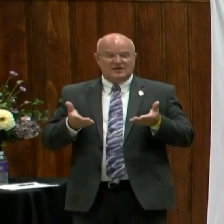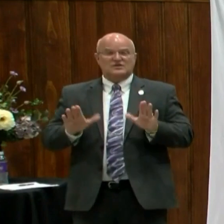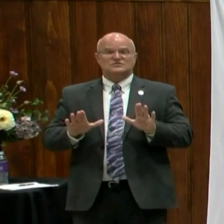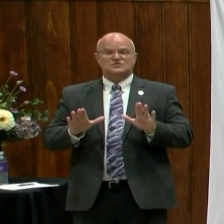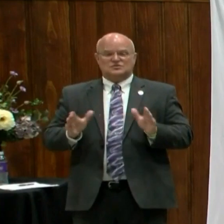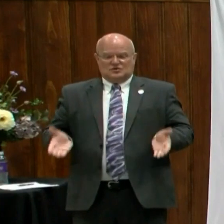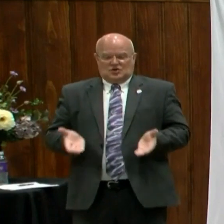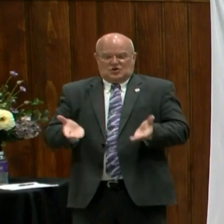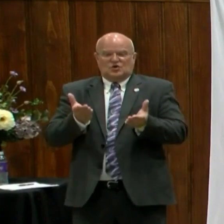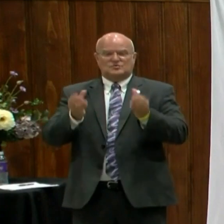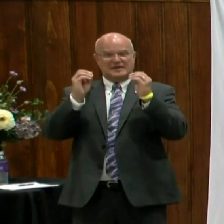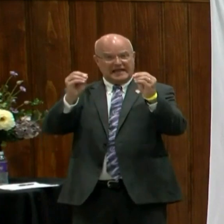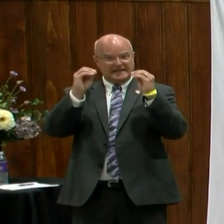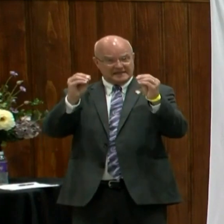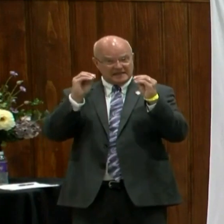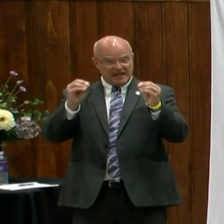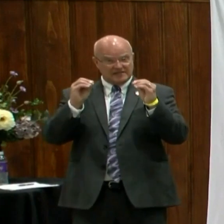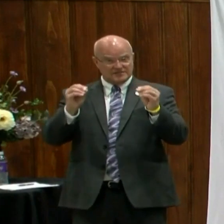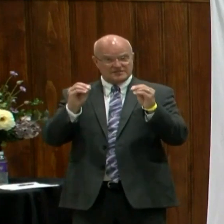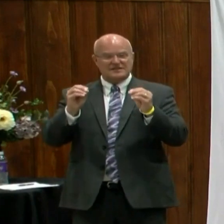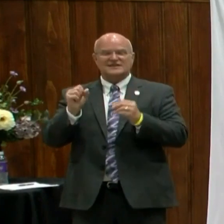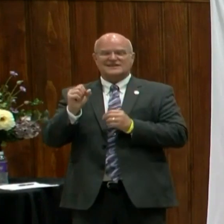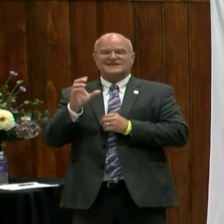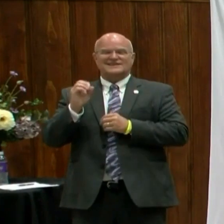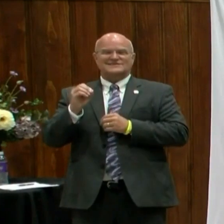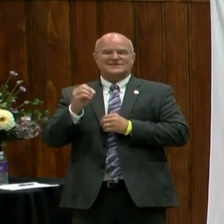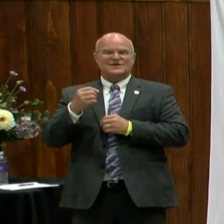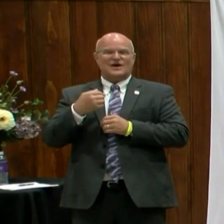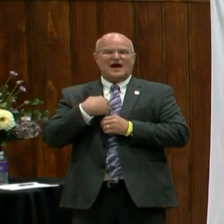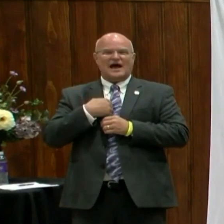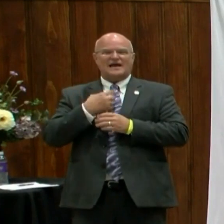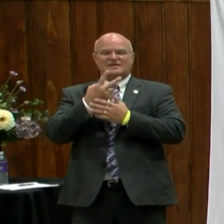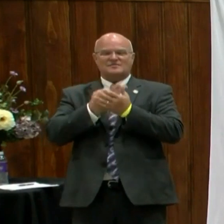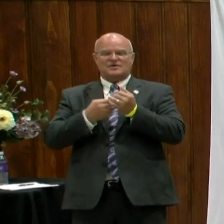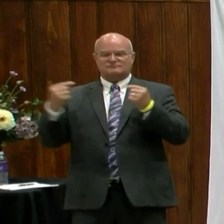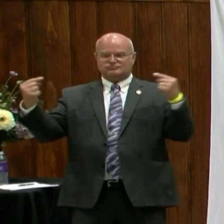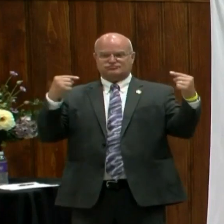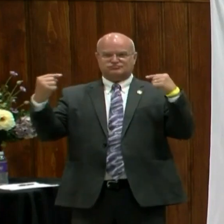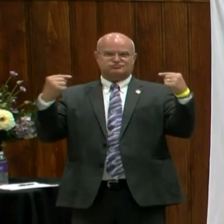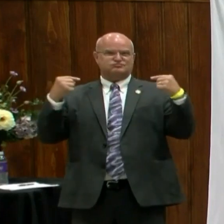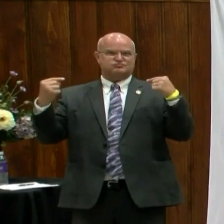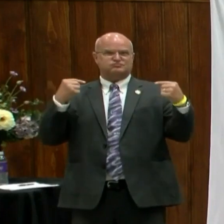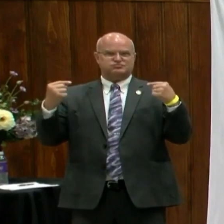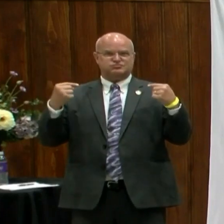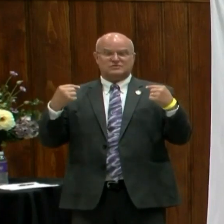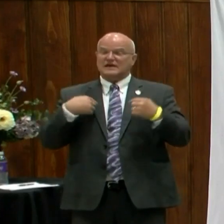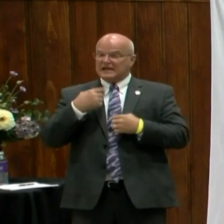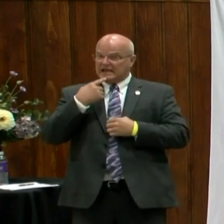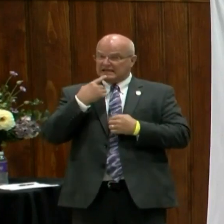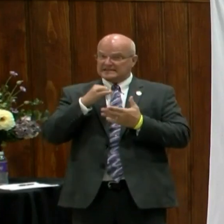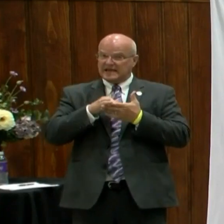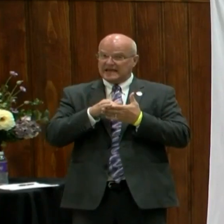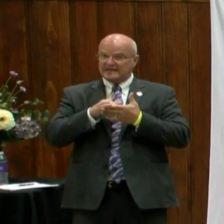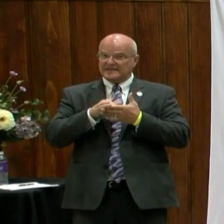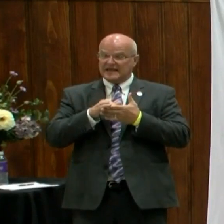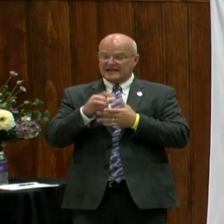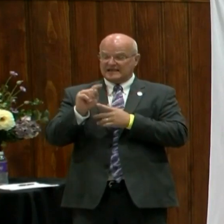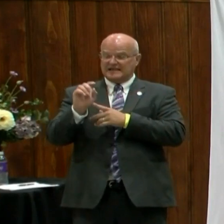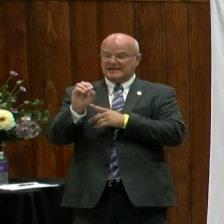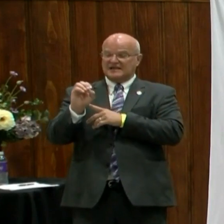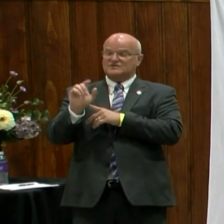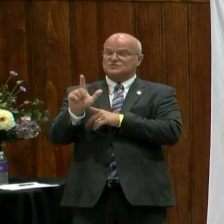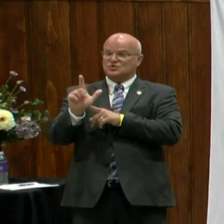do the encouragement and the education. And so I get it from both directions. I will say that it remains a